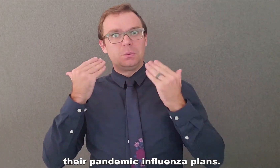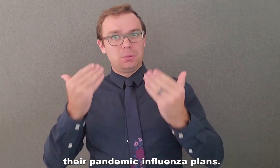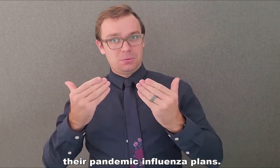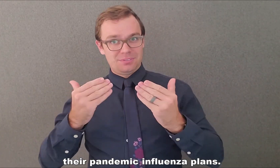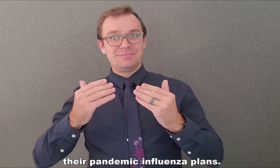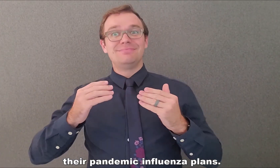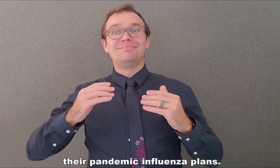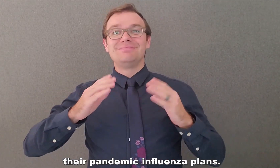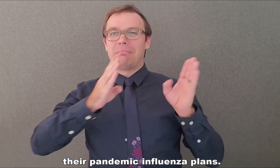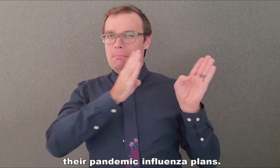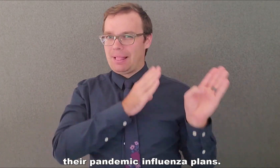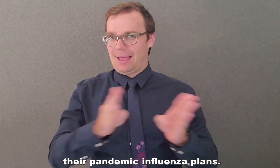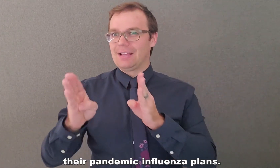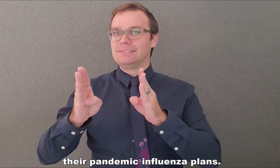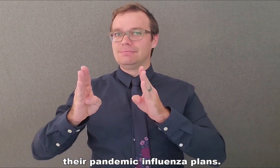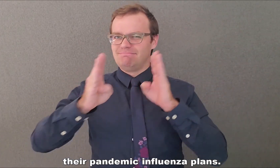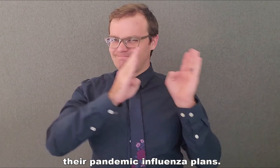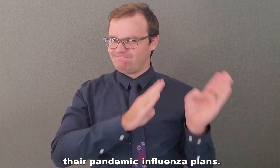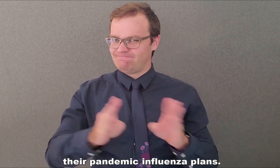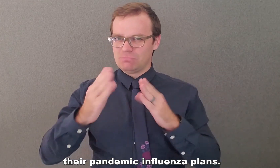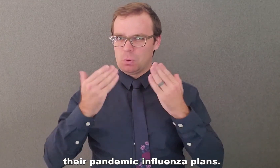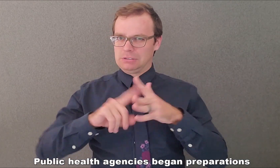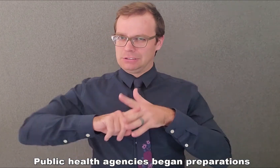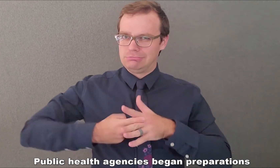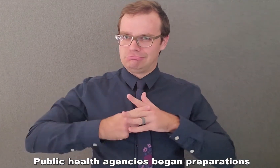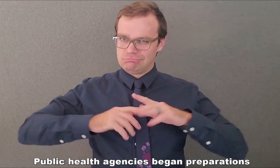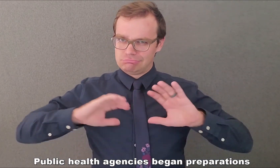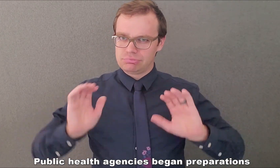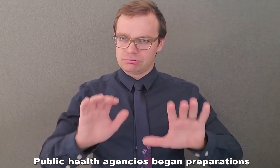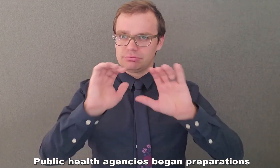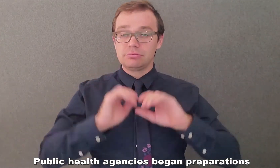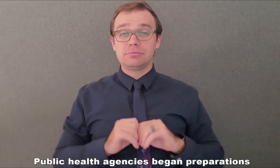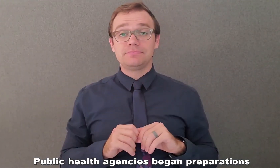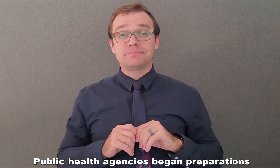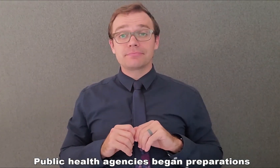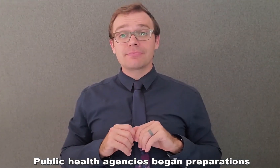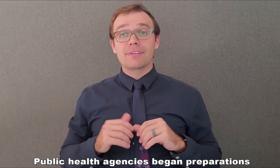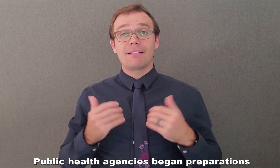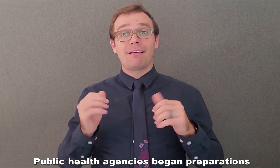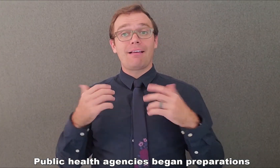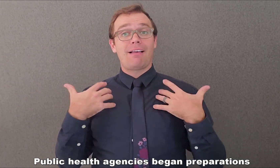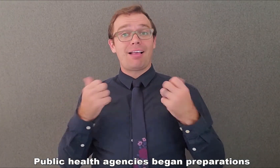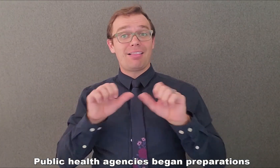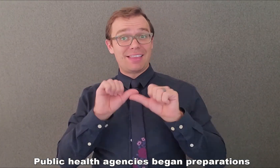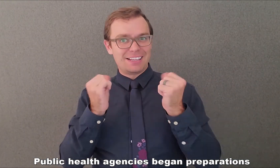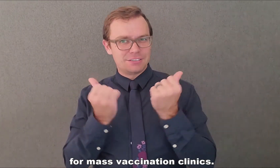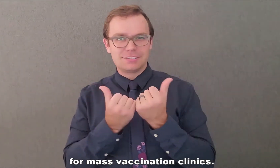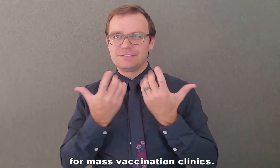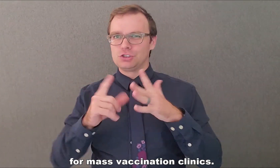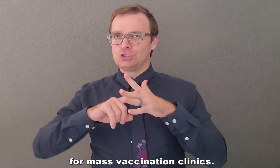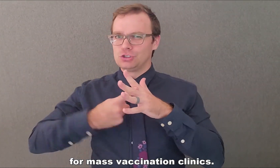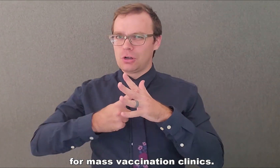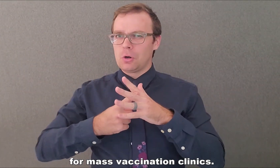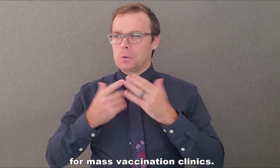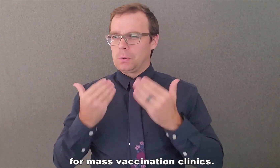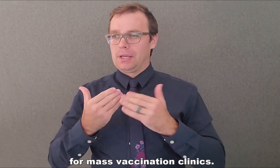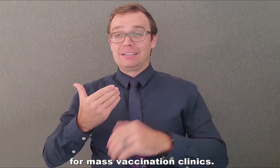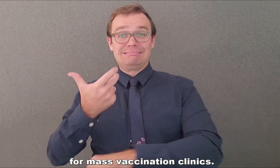pandemic influenza plans. Public health agencies began preparations for mass vaccination